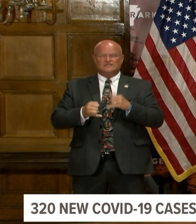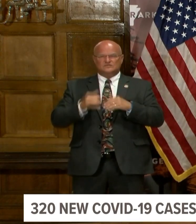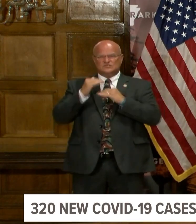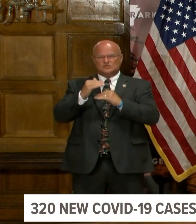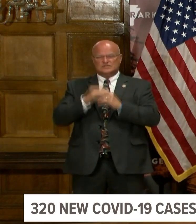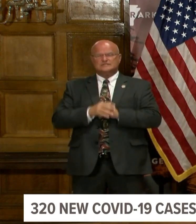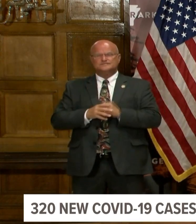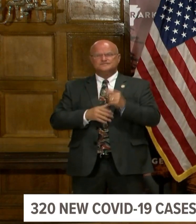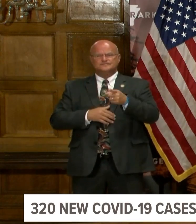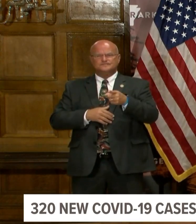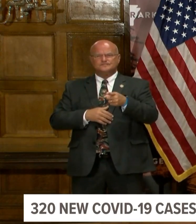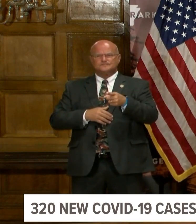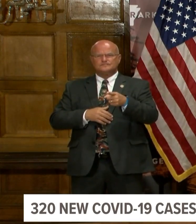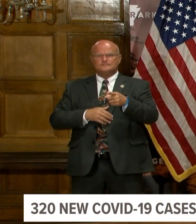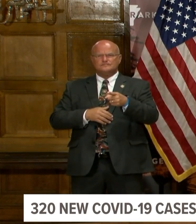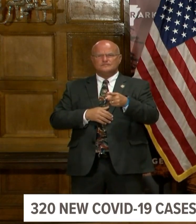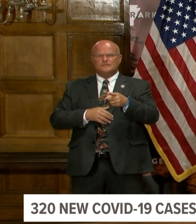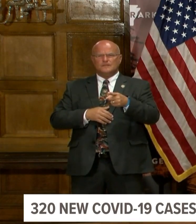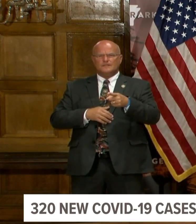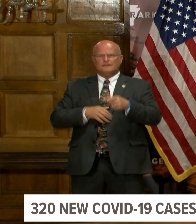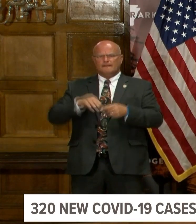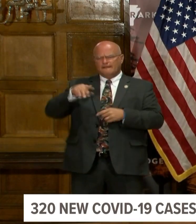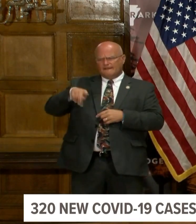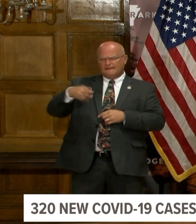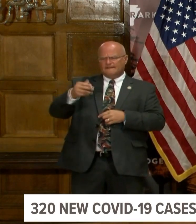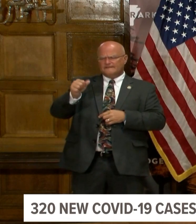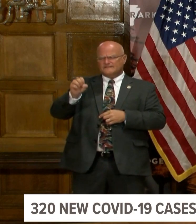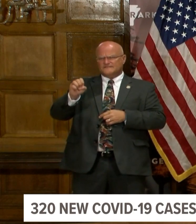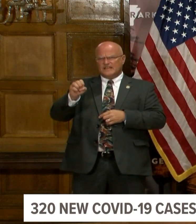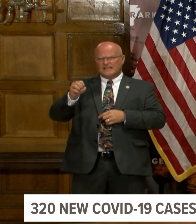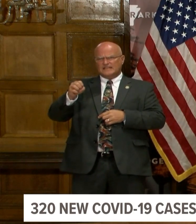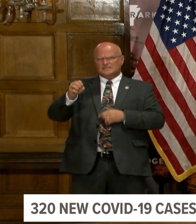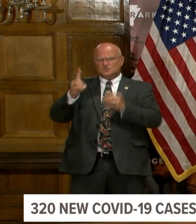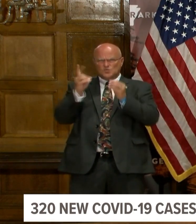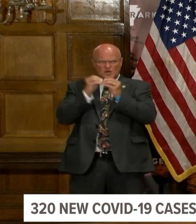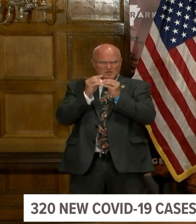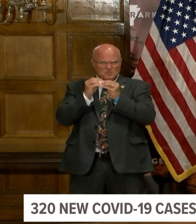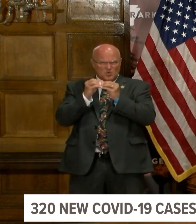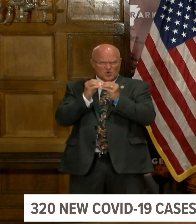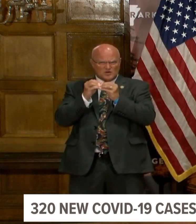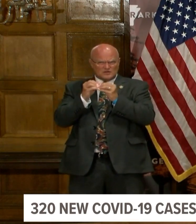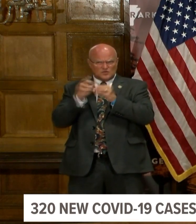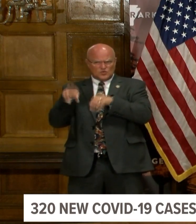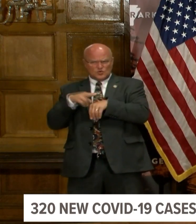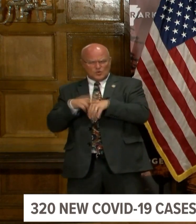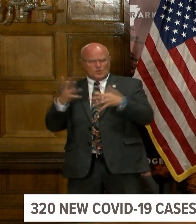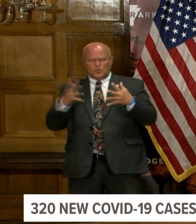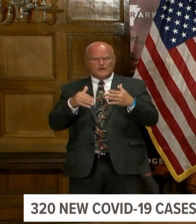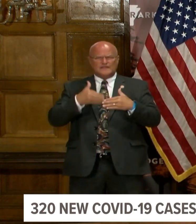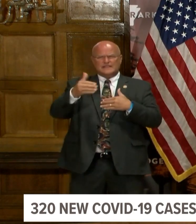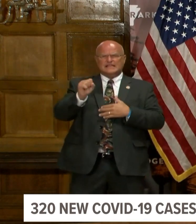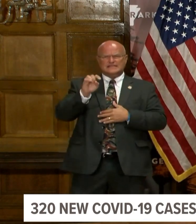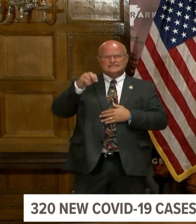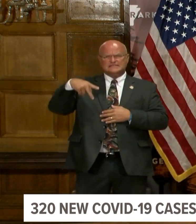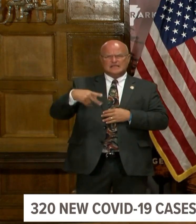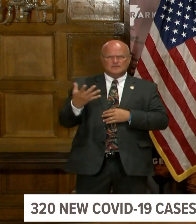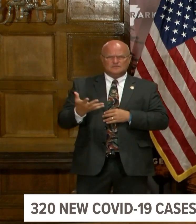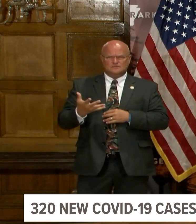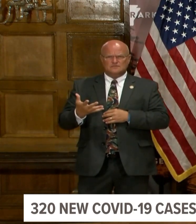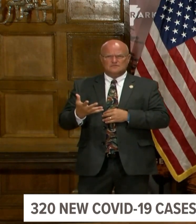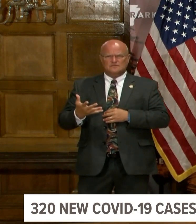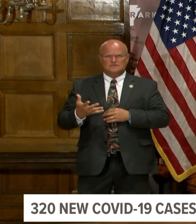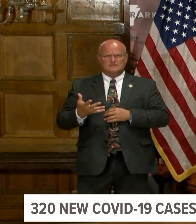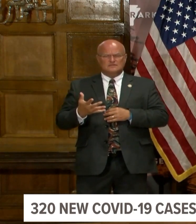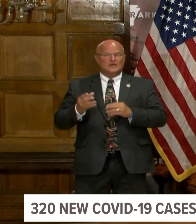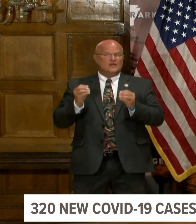too, is there sort of another phase before we go, I guess, basically back to normal, or would that be, I guess, in essence, the next step? Or is